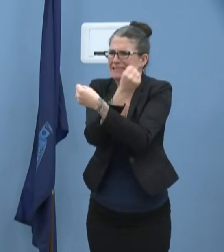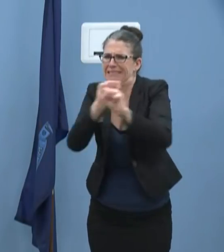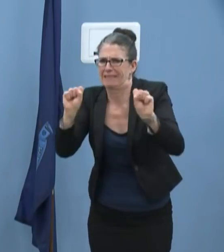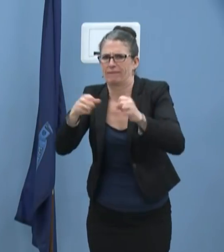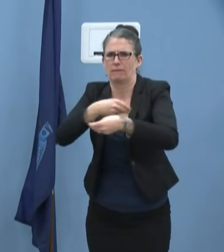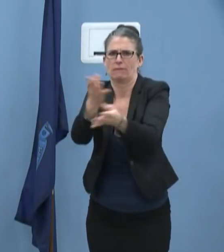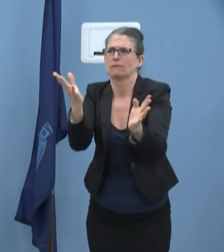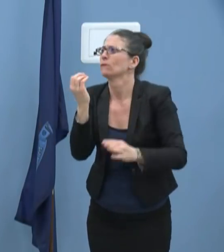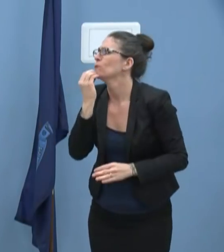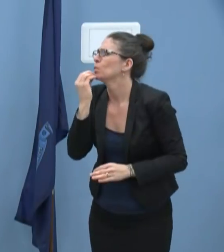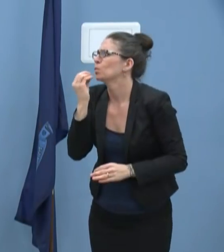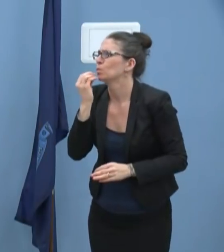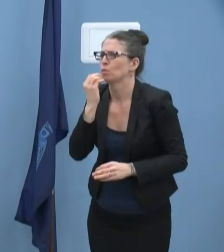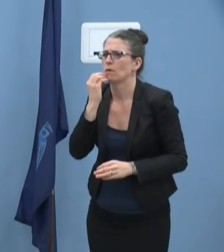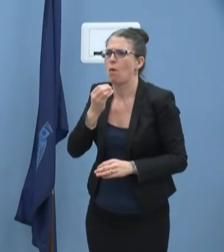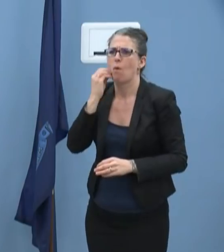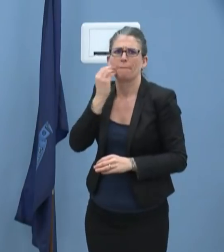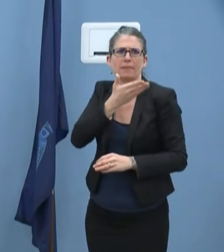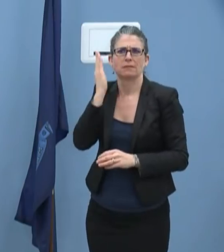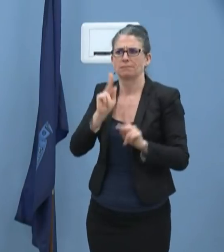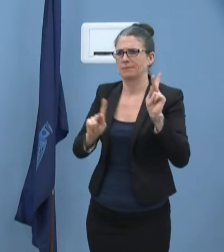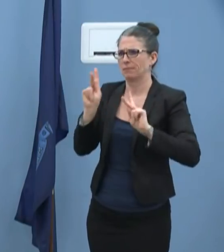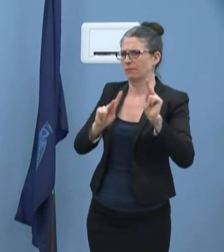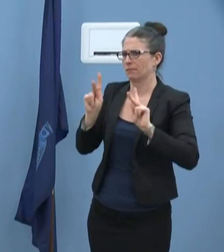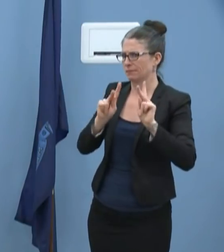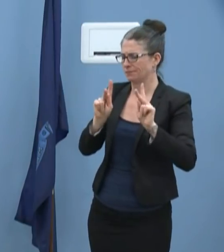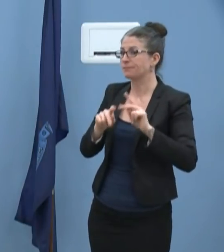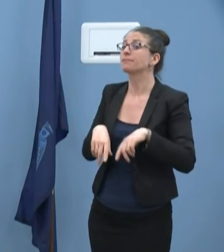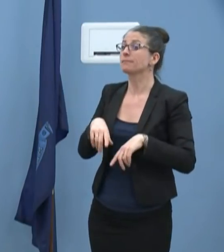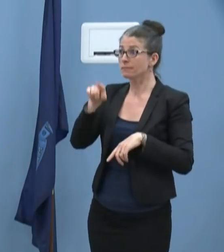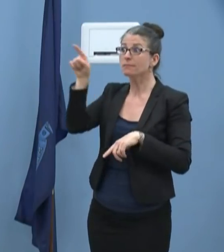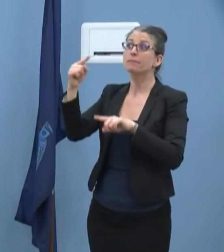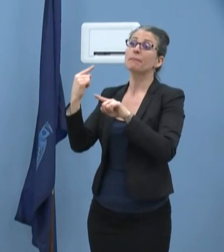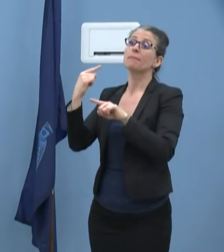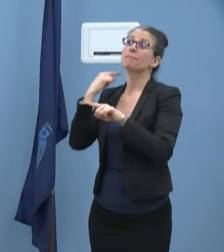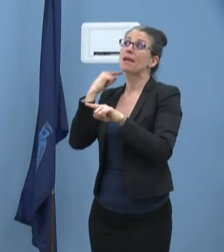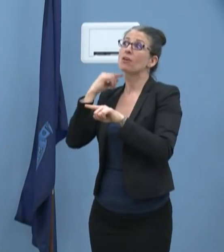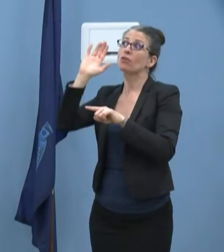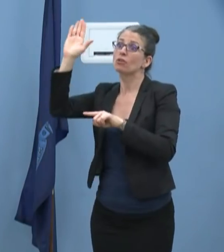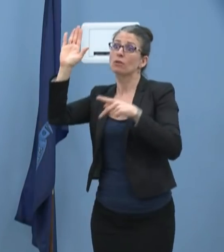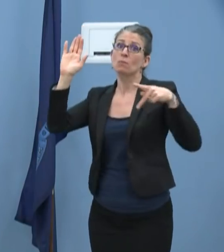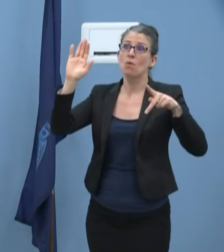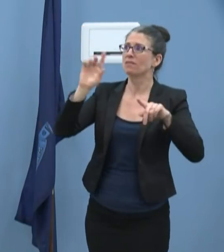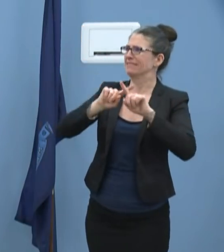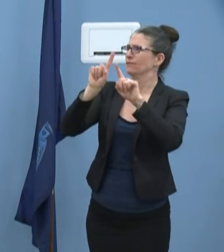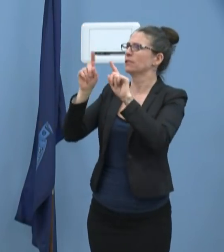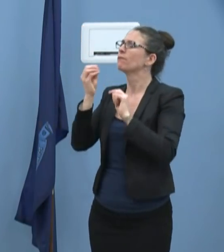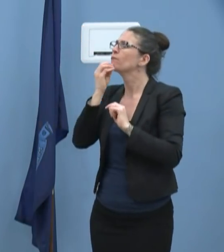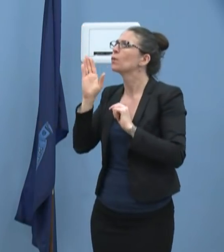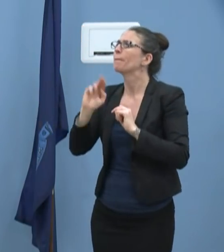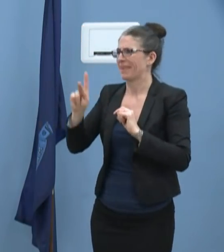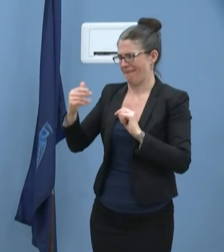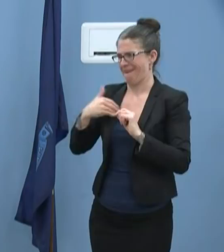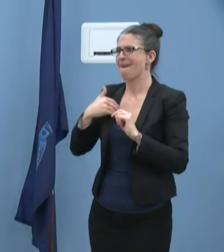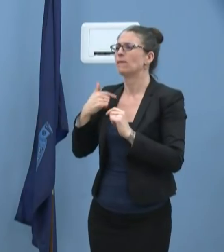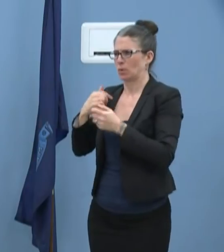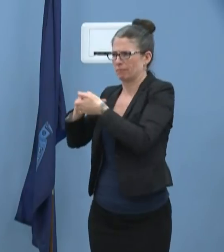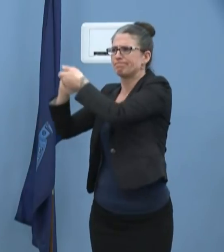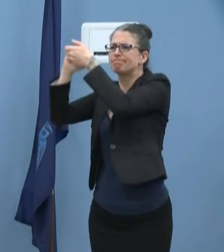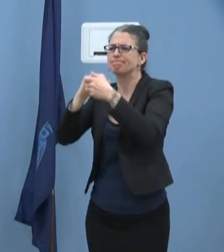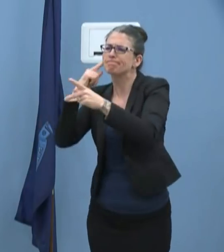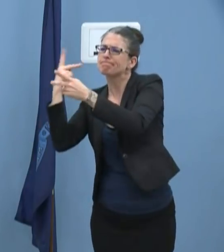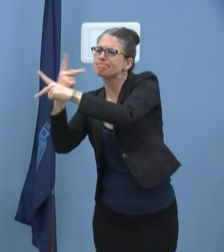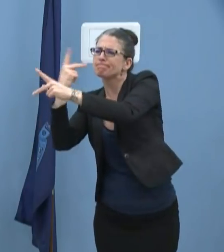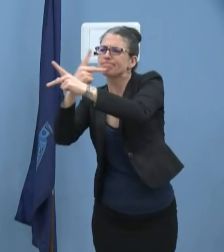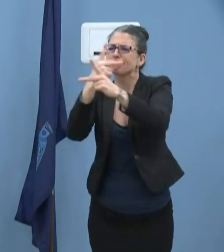banks, the city of Portland, the city of Bangor. Lewiston has a homeless shelter for at-risk youth. We are working with all of them to